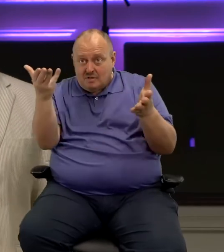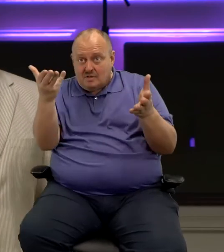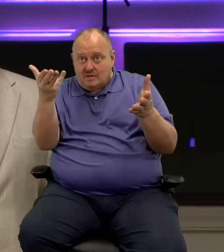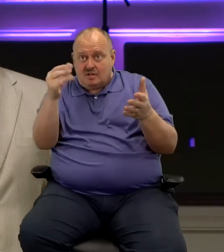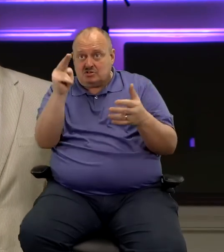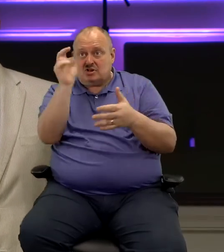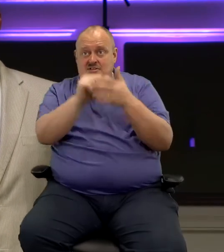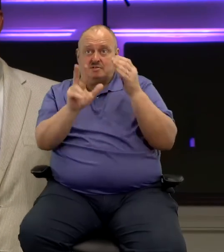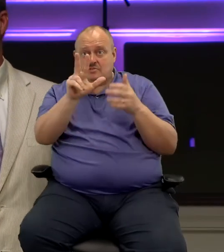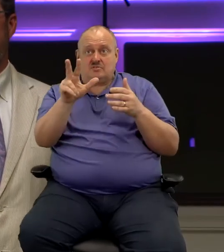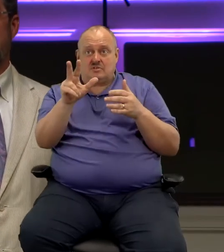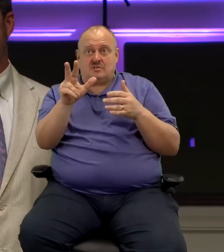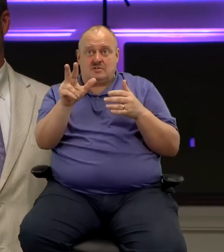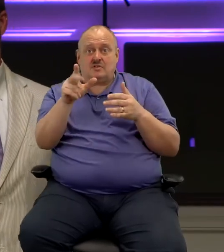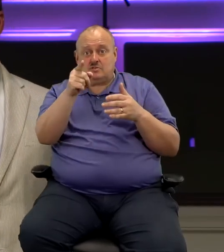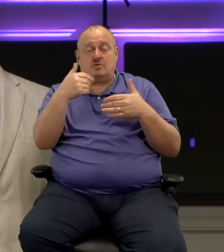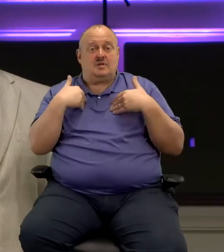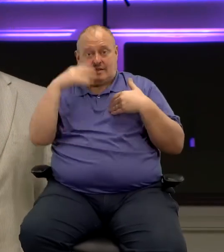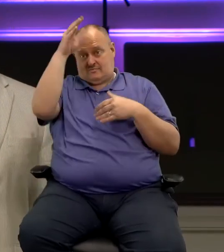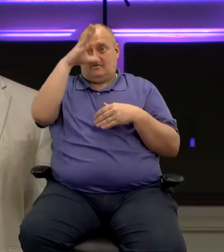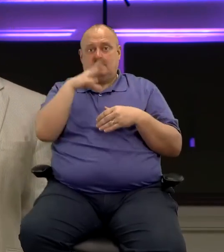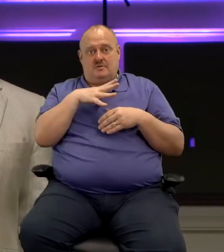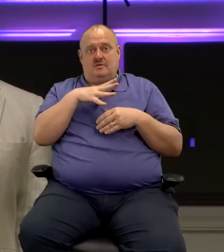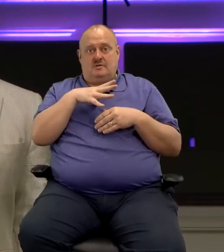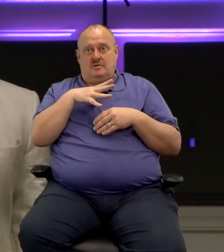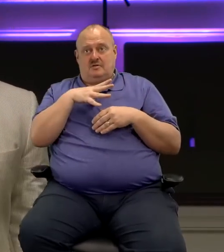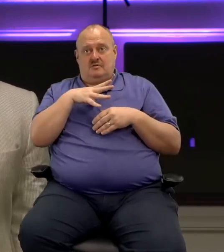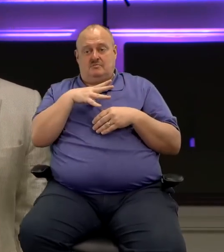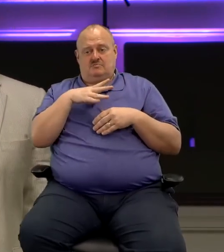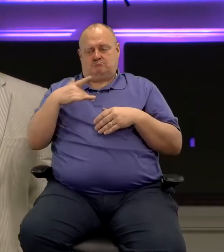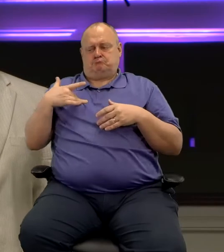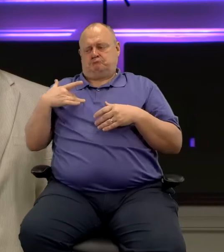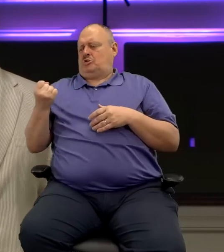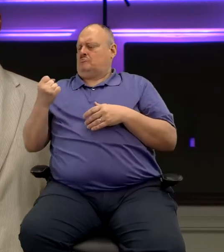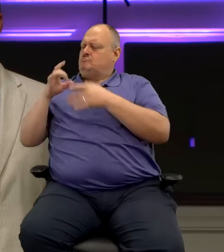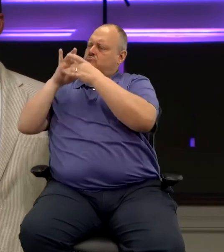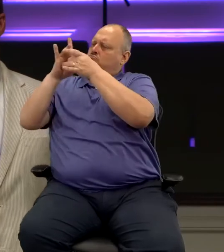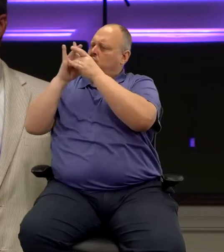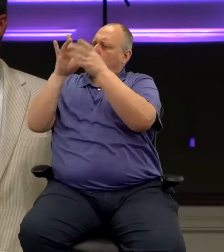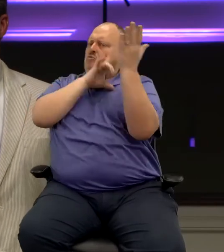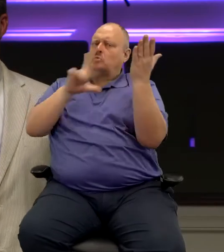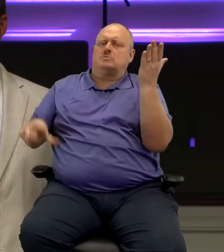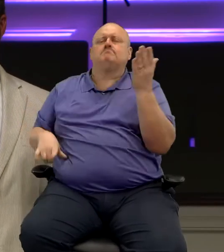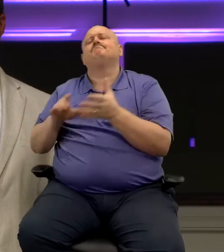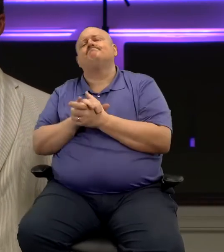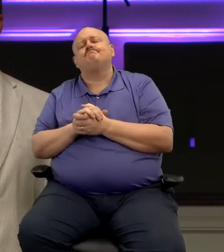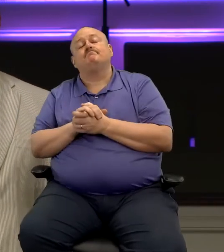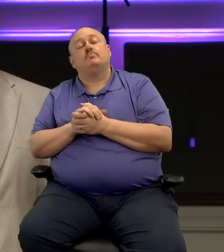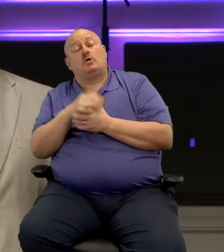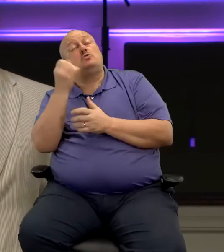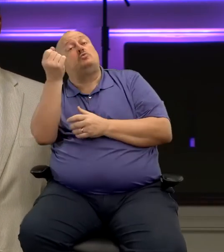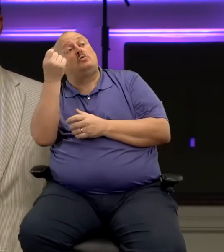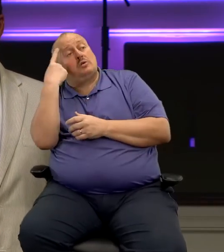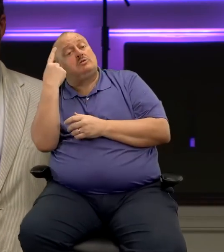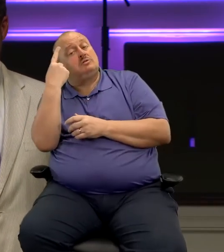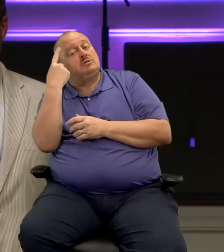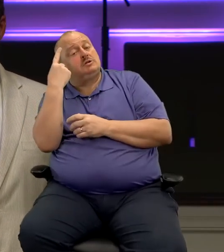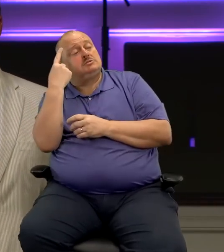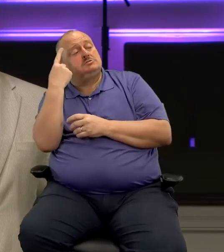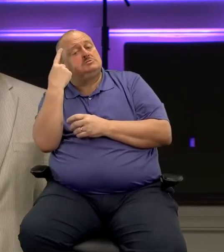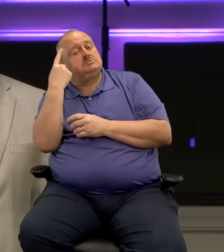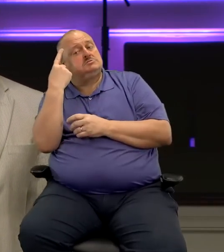chapter 3, you have a man that somewhat felt confident in his relationship with the Lord. He realized real quickly that